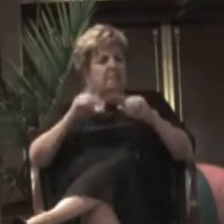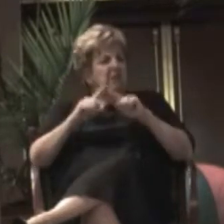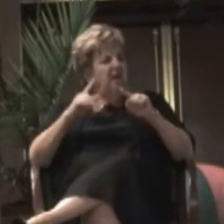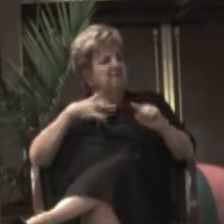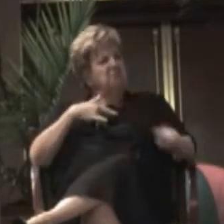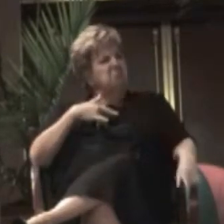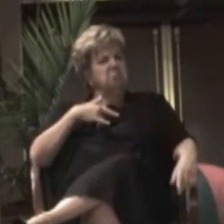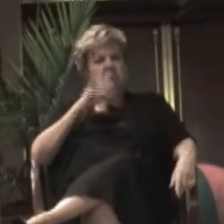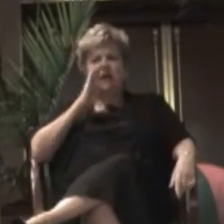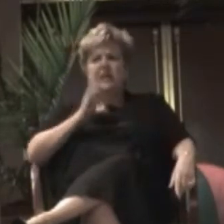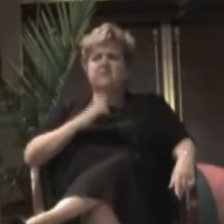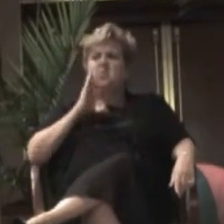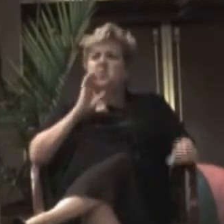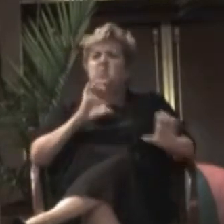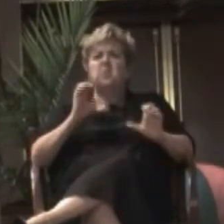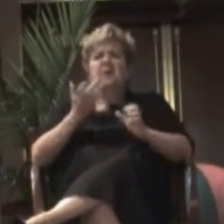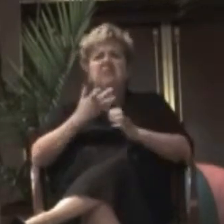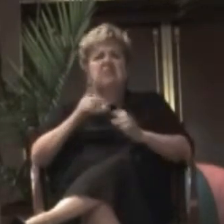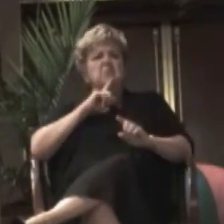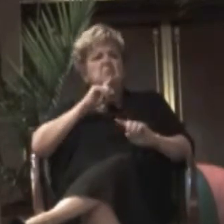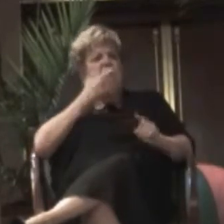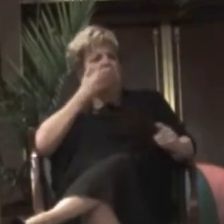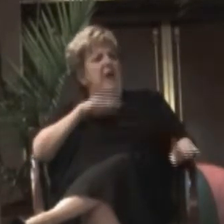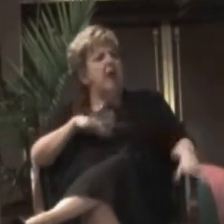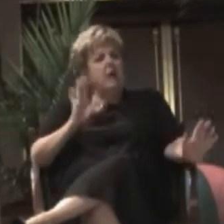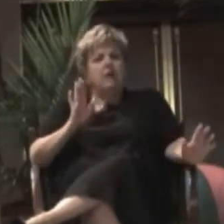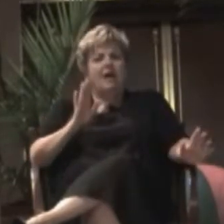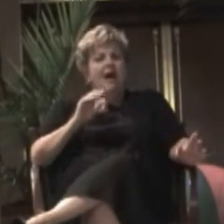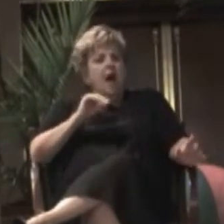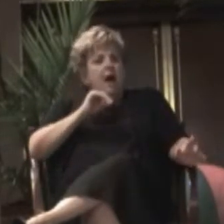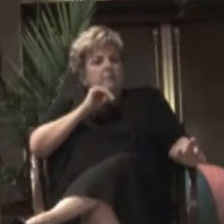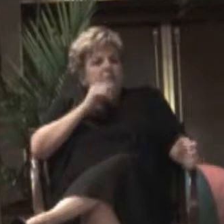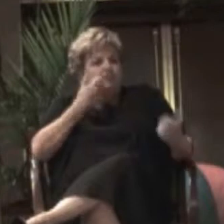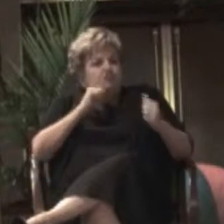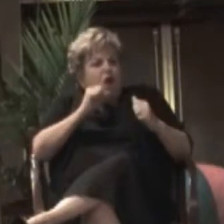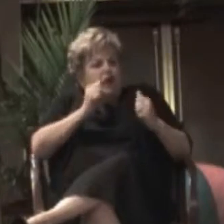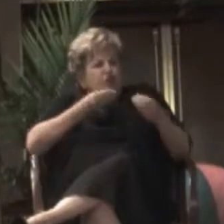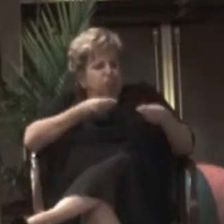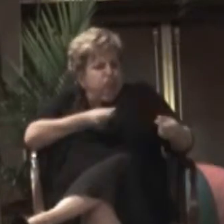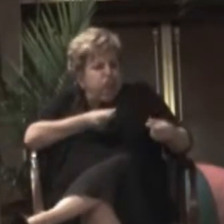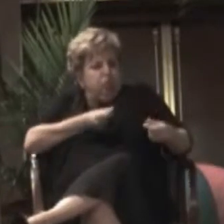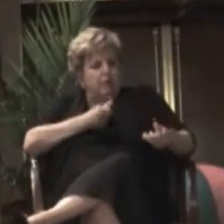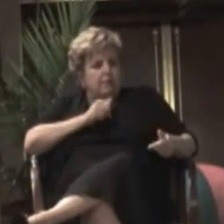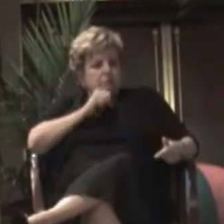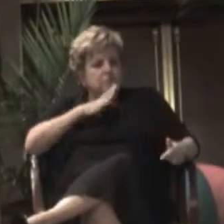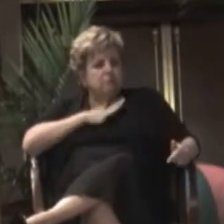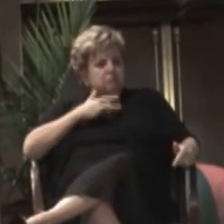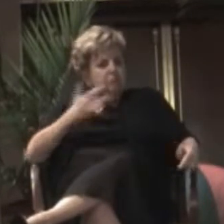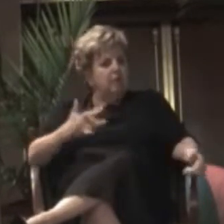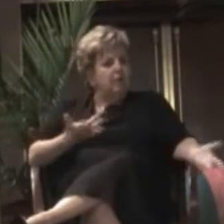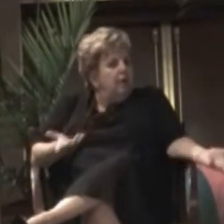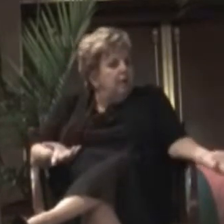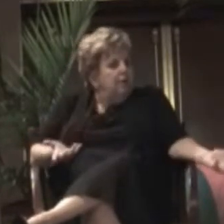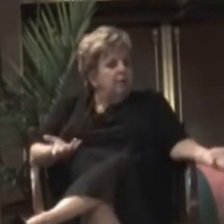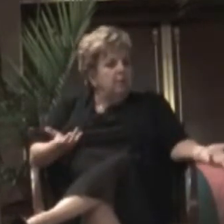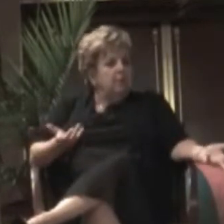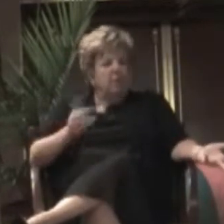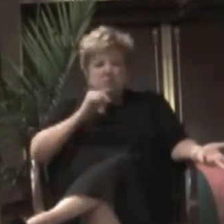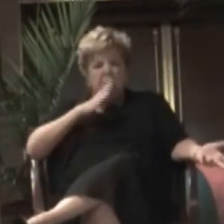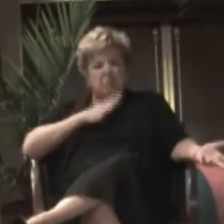anything unrepairable. I never really thought in those terms. I knew I was capable, but never believed I would. Who would? And one morning